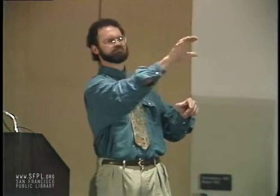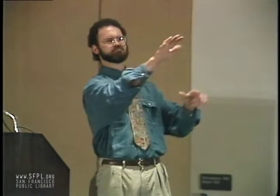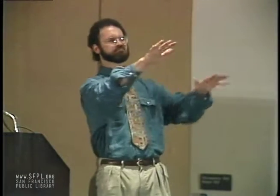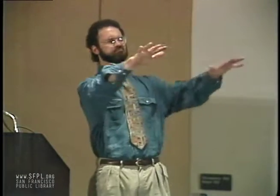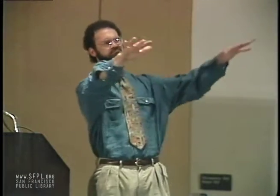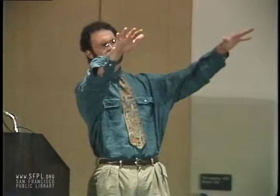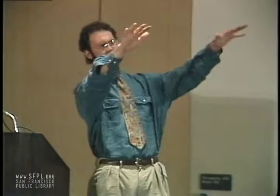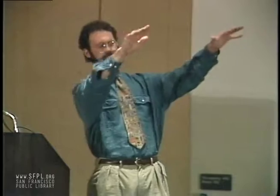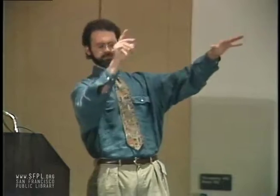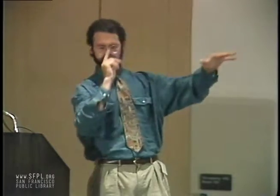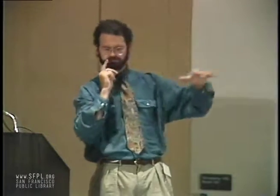Different disabled groups